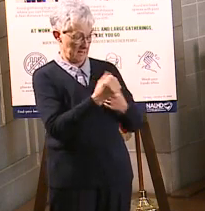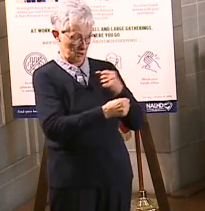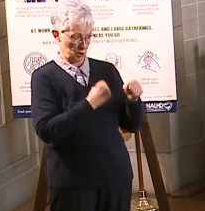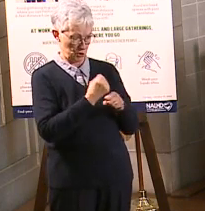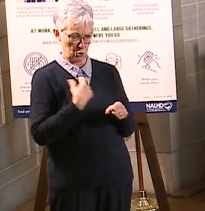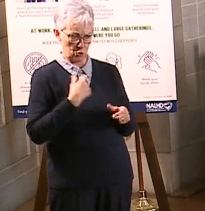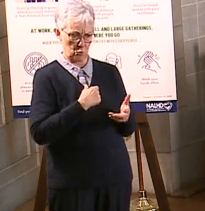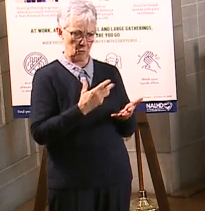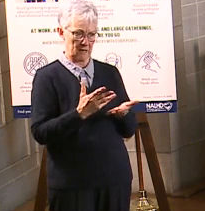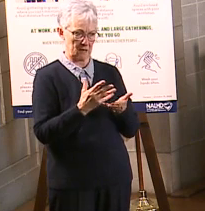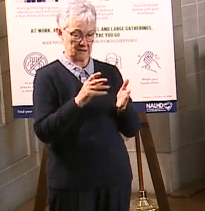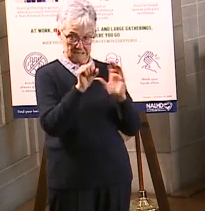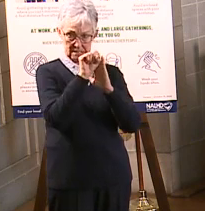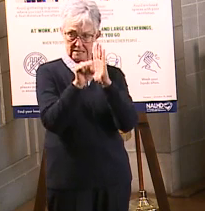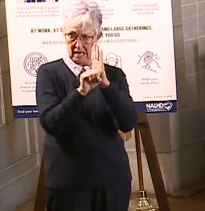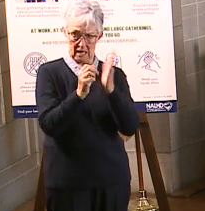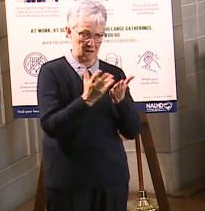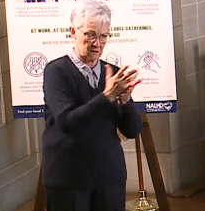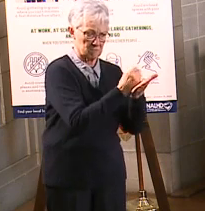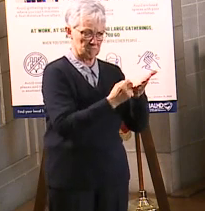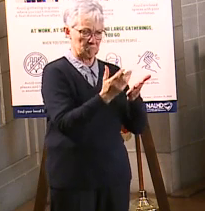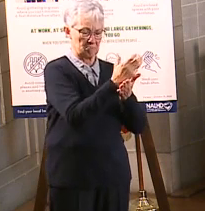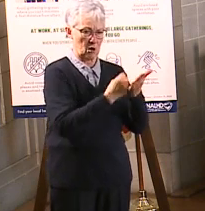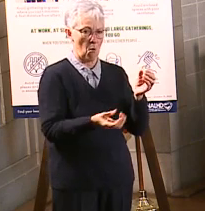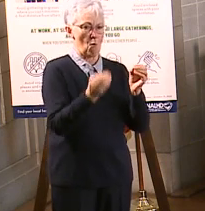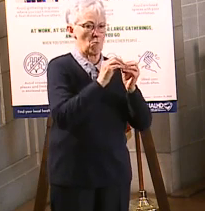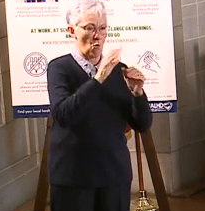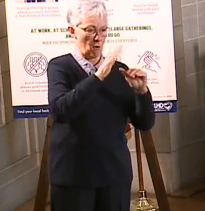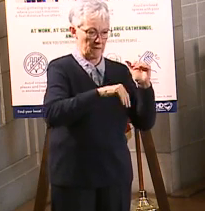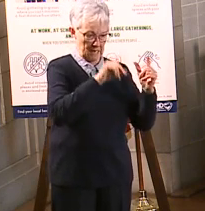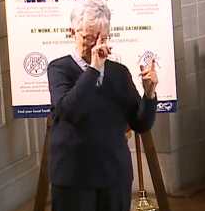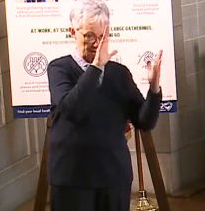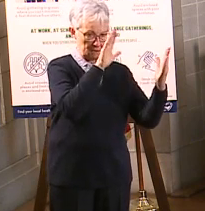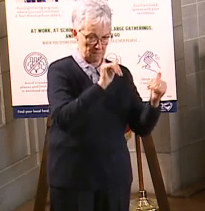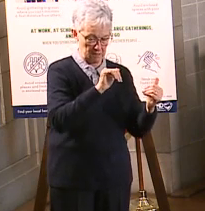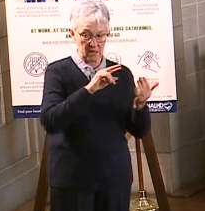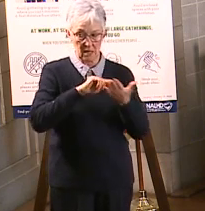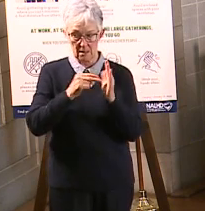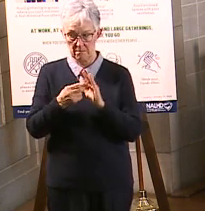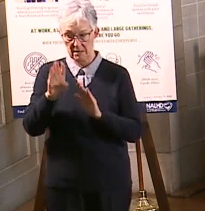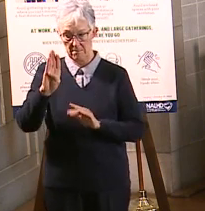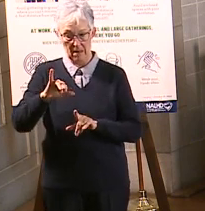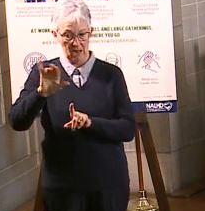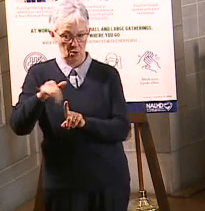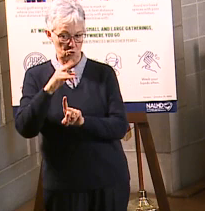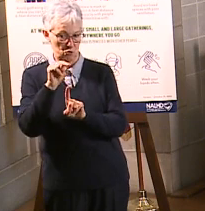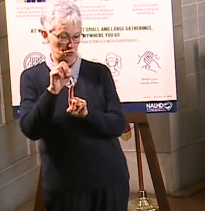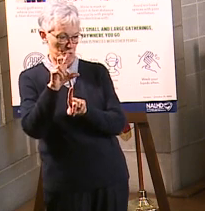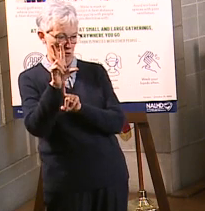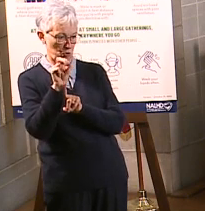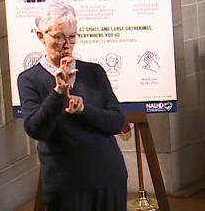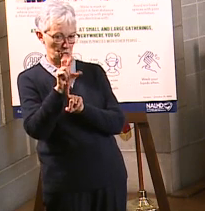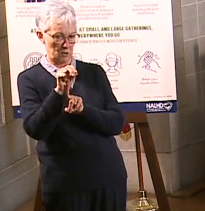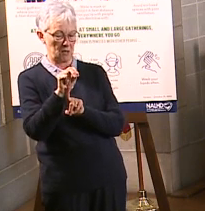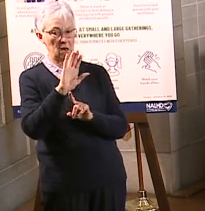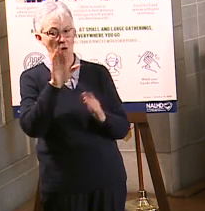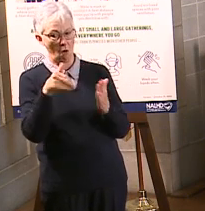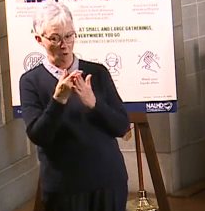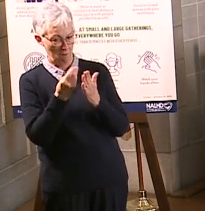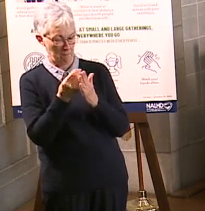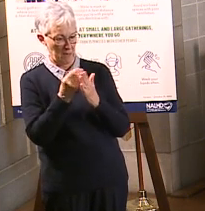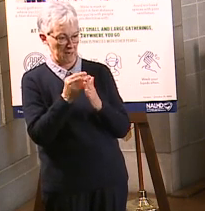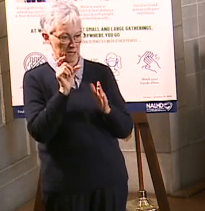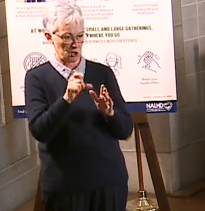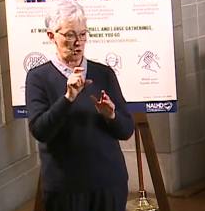by operational law is at the end of the fiscal year, which is June 30th, that will all get moved into the cash reserve.